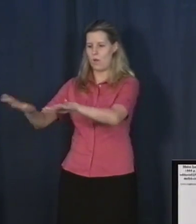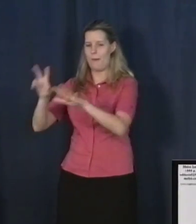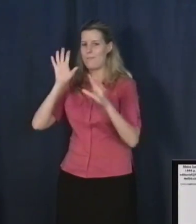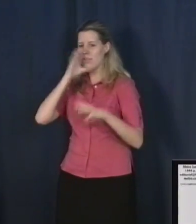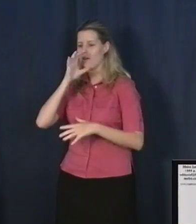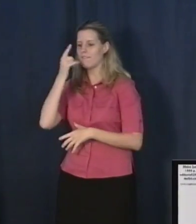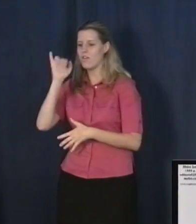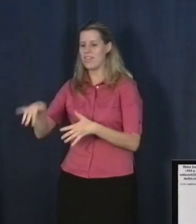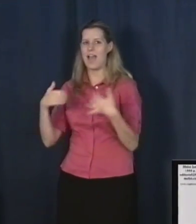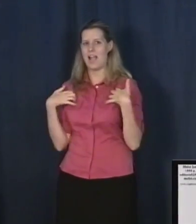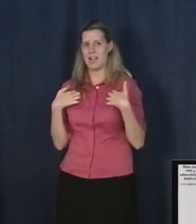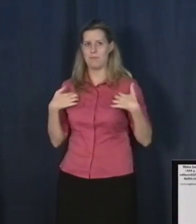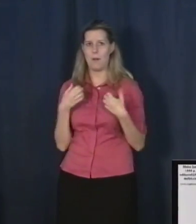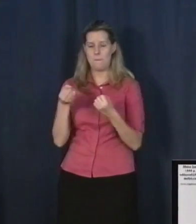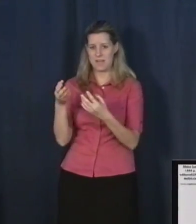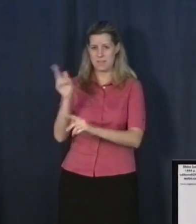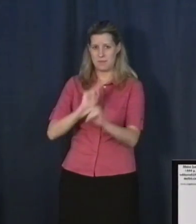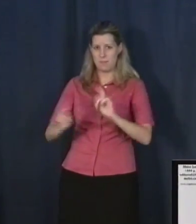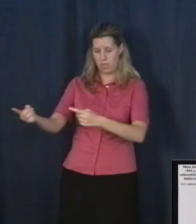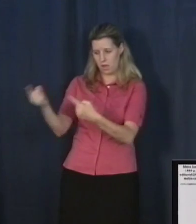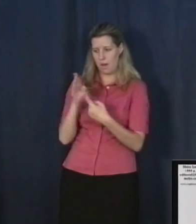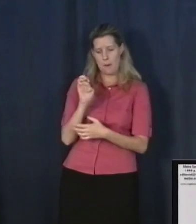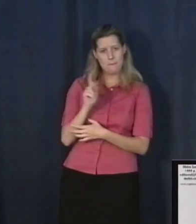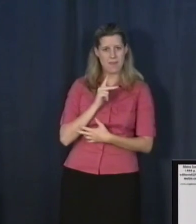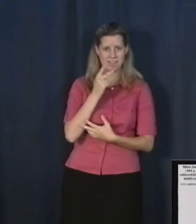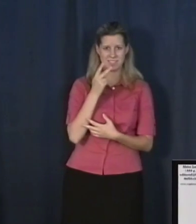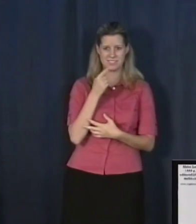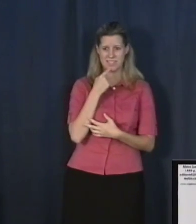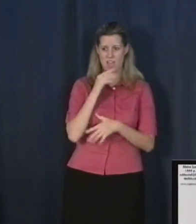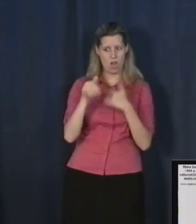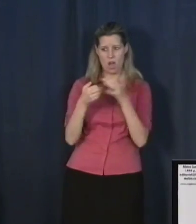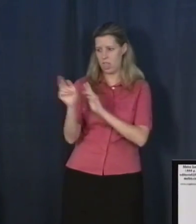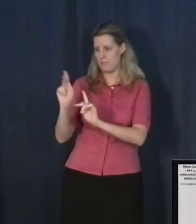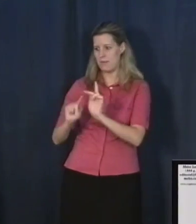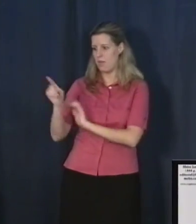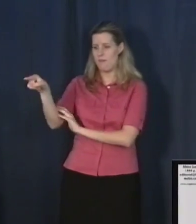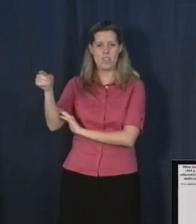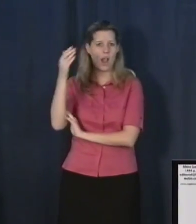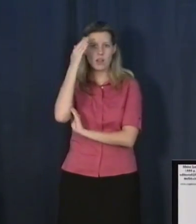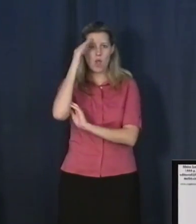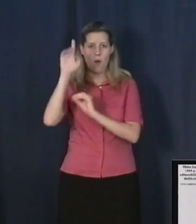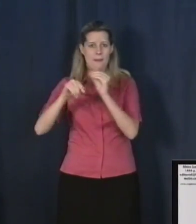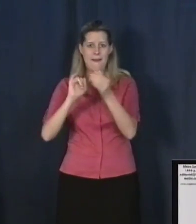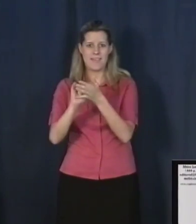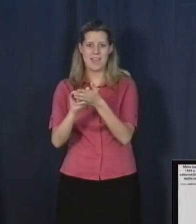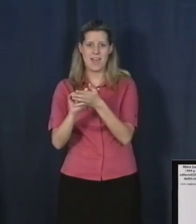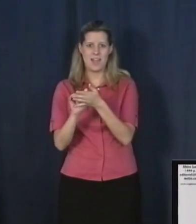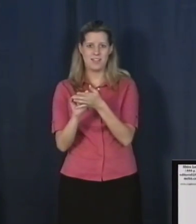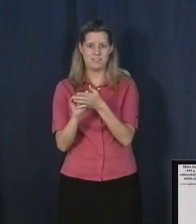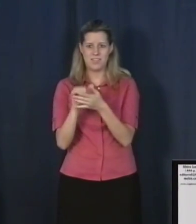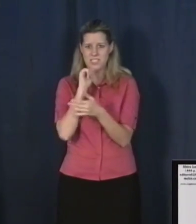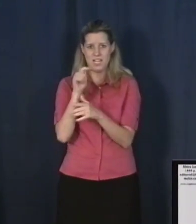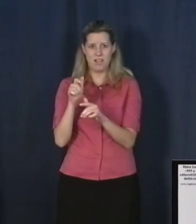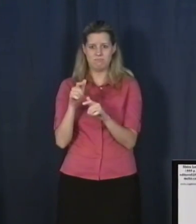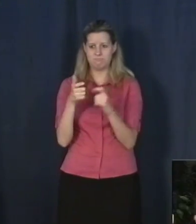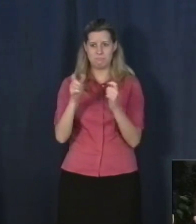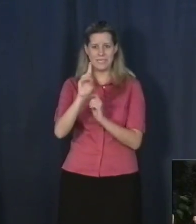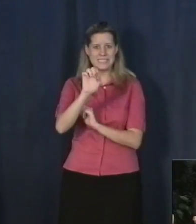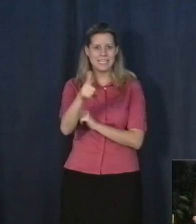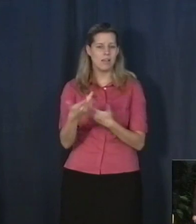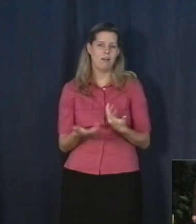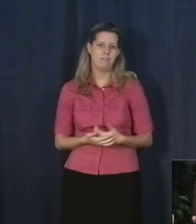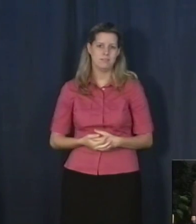right here. Many of those that come back say, man, all the natives over there know about it. It's like, you know, it's not a big